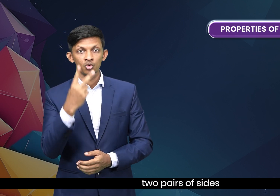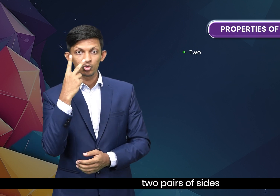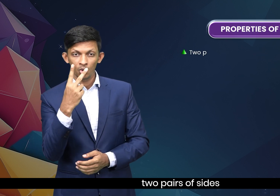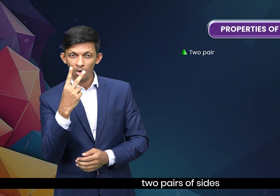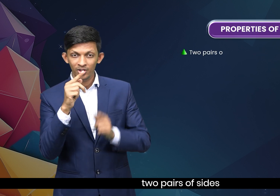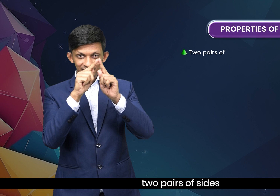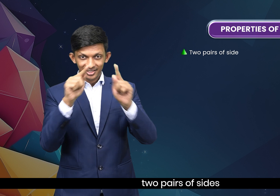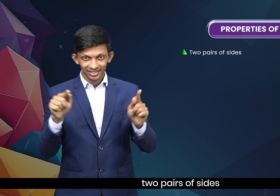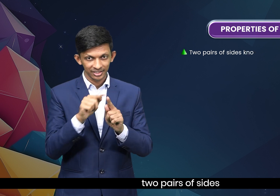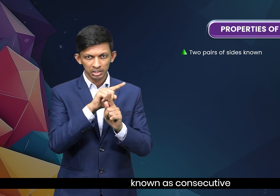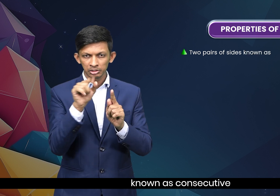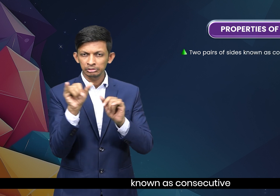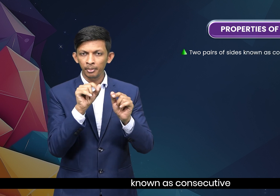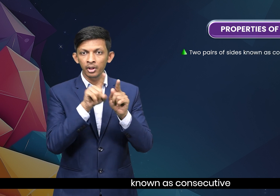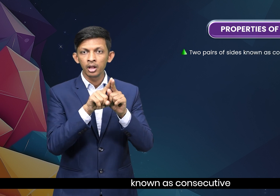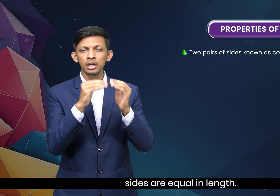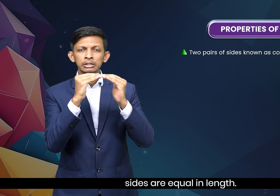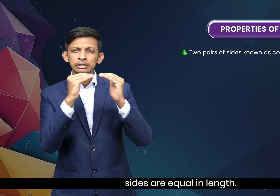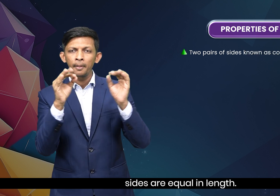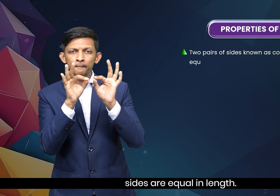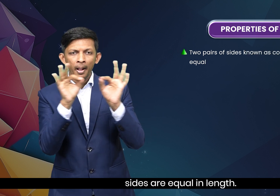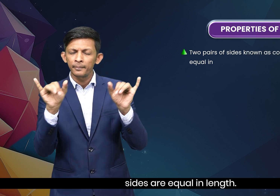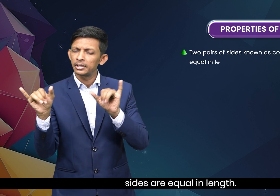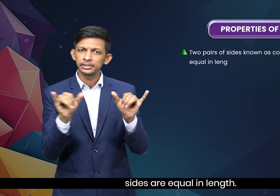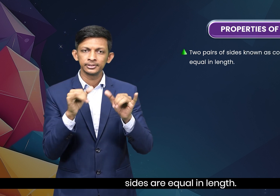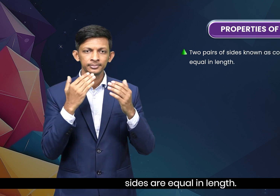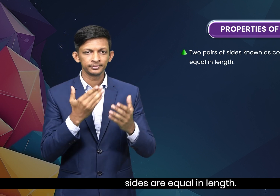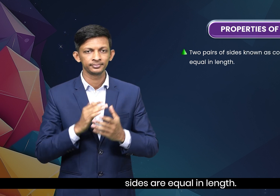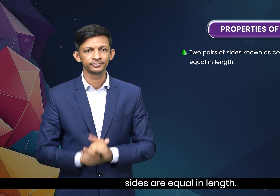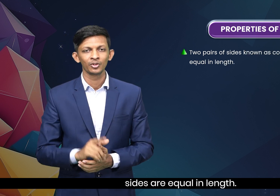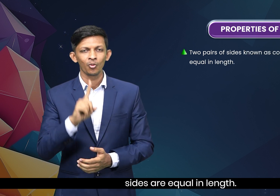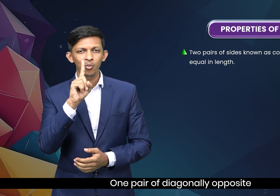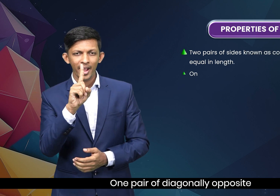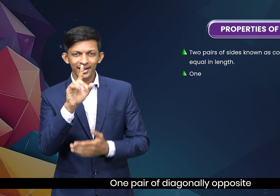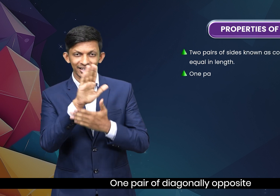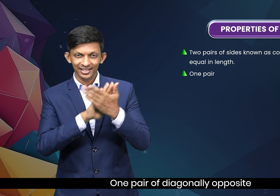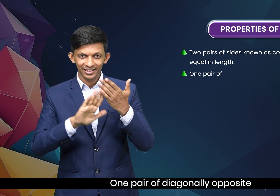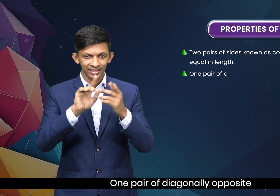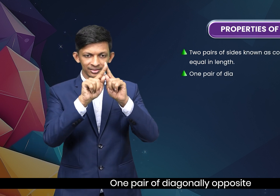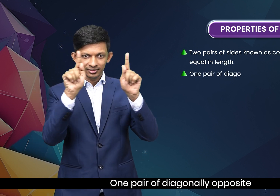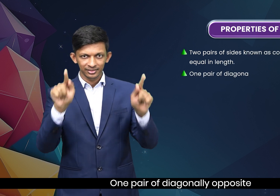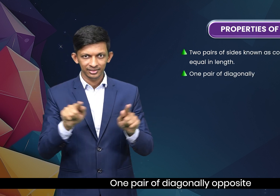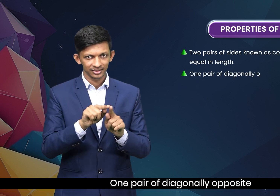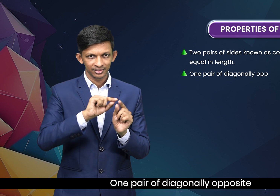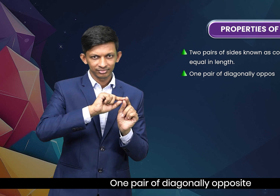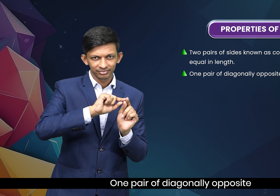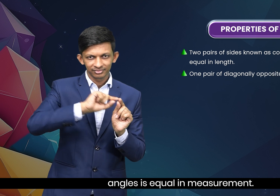Two pairs of sides known as consecutive sides are equal in length. One pair of diagonally opposite